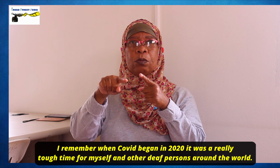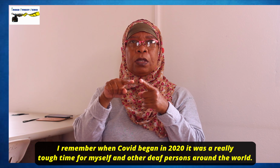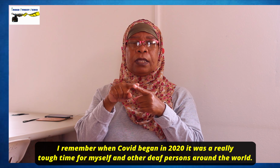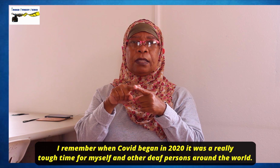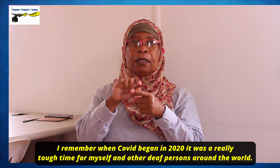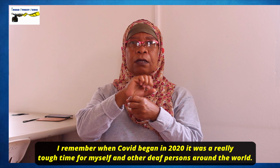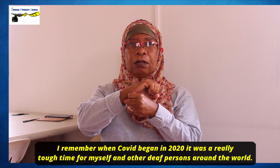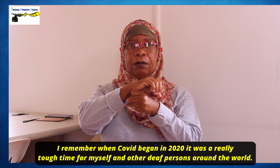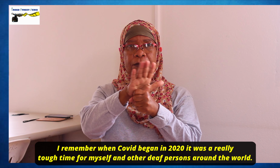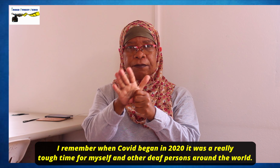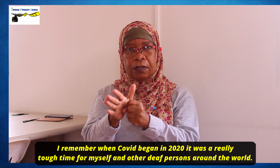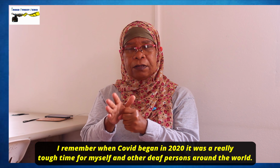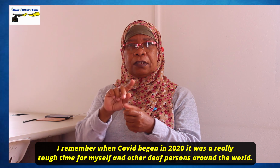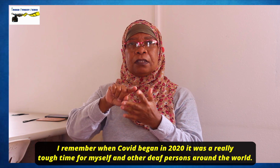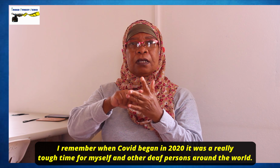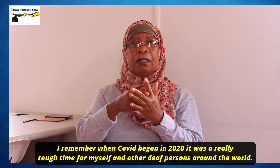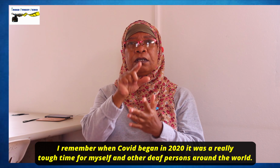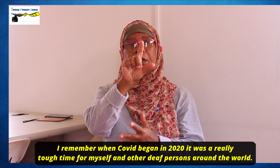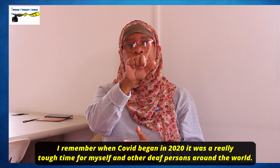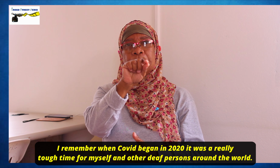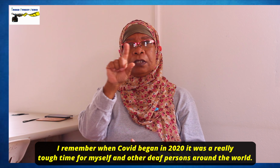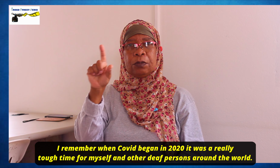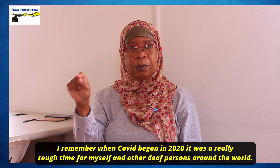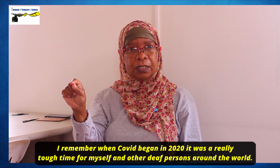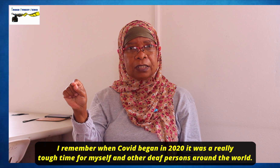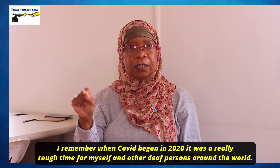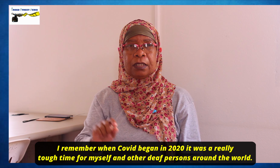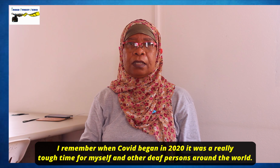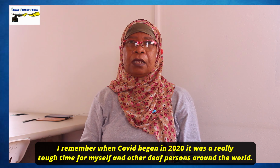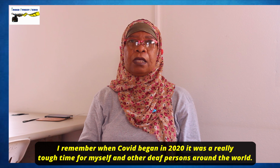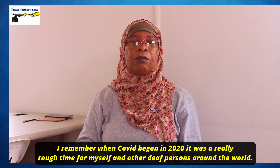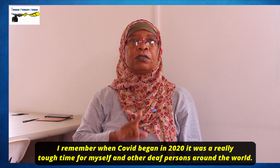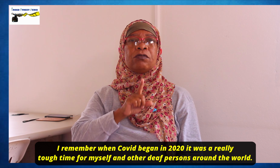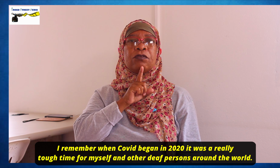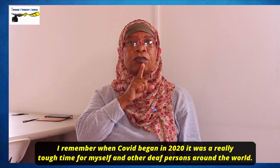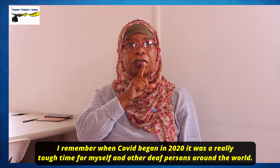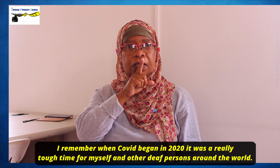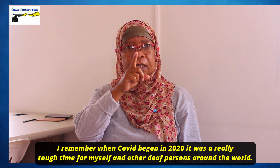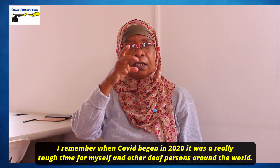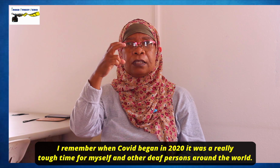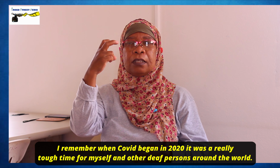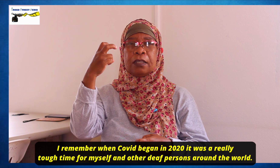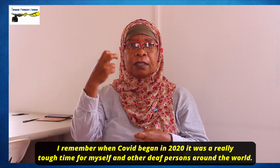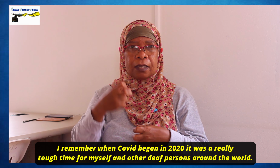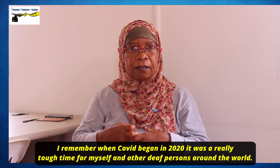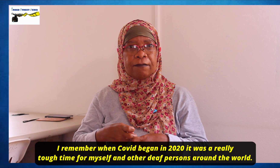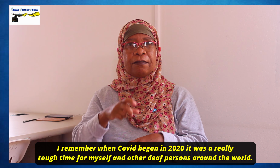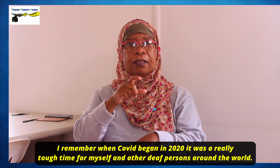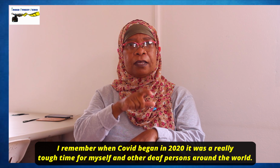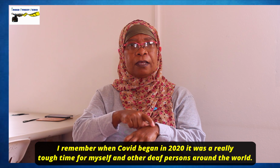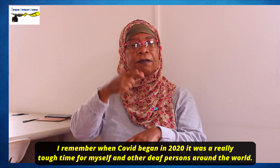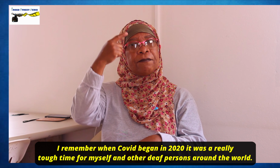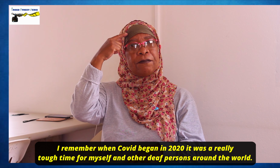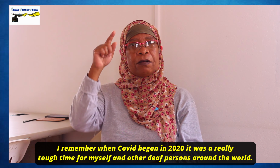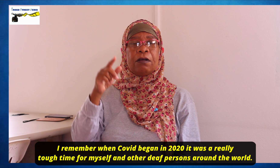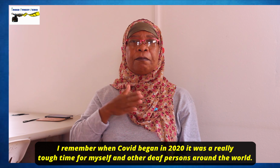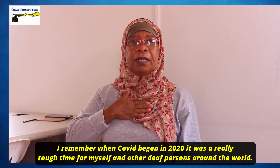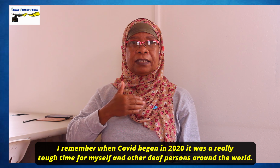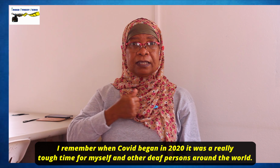COVID began in 2020. It was a really tough time for myself and other